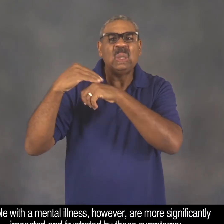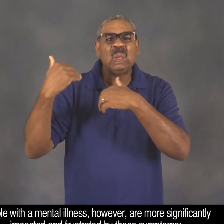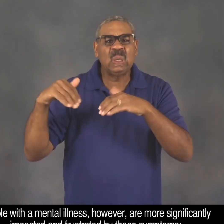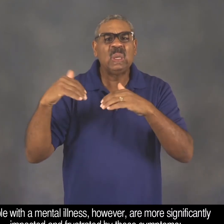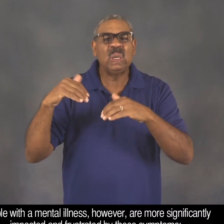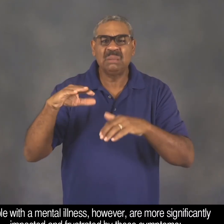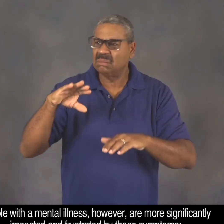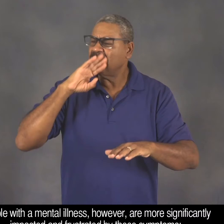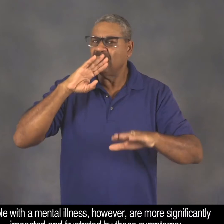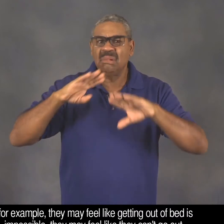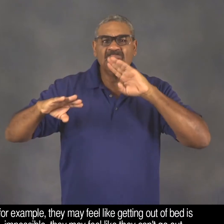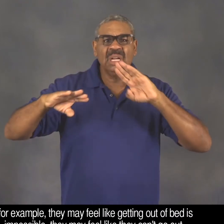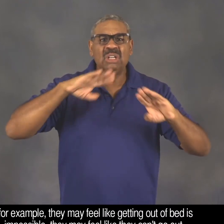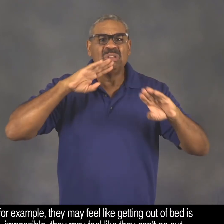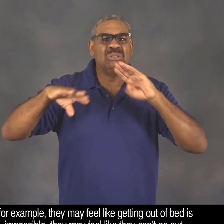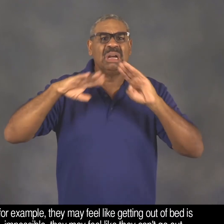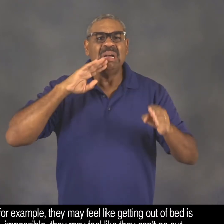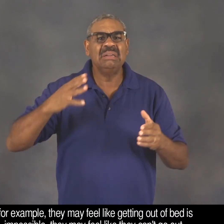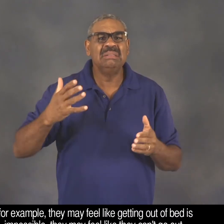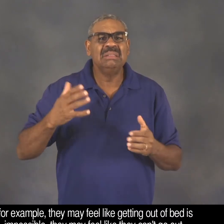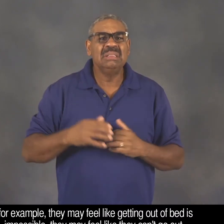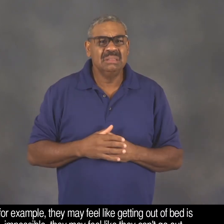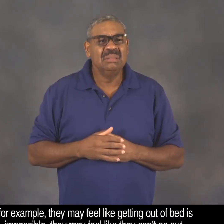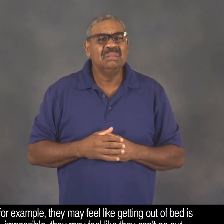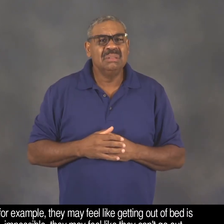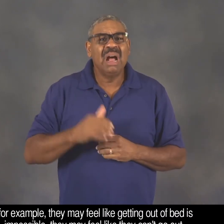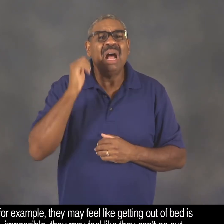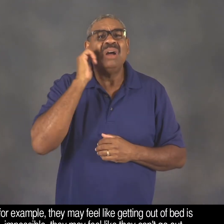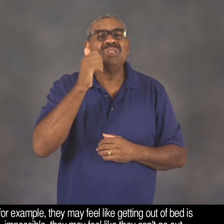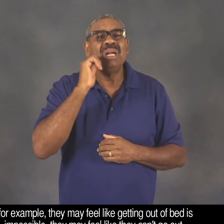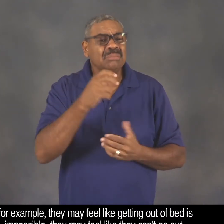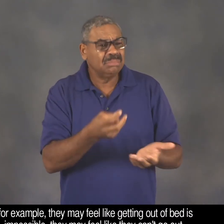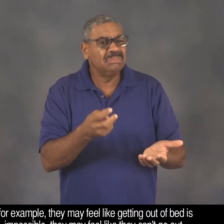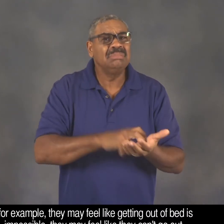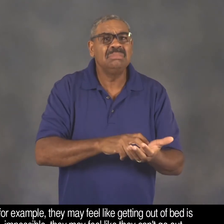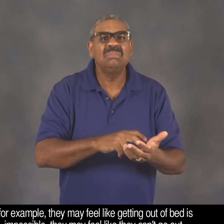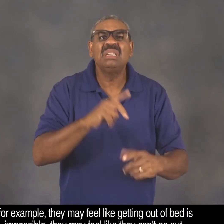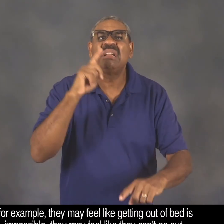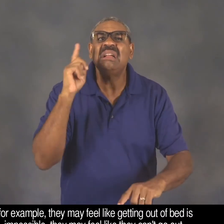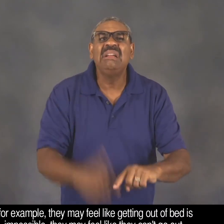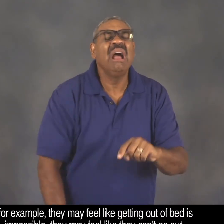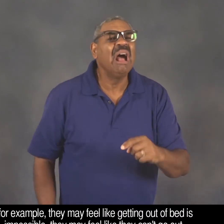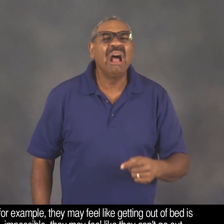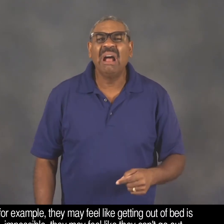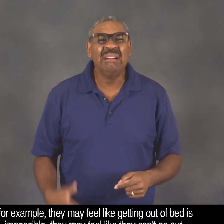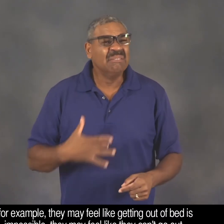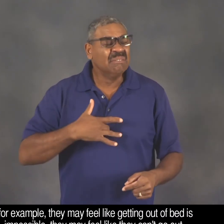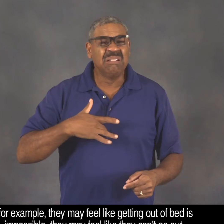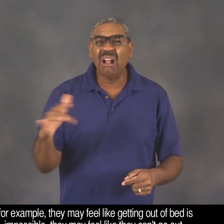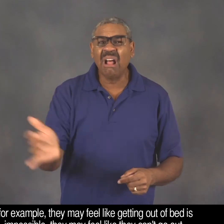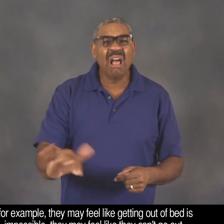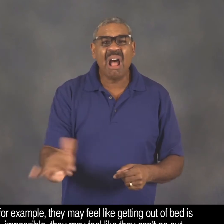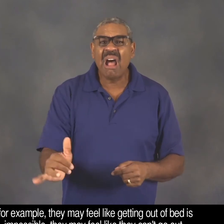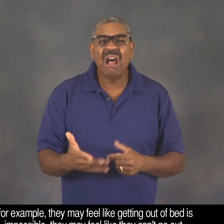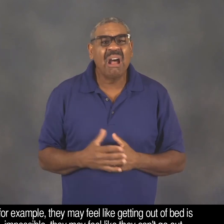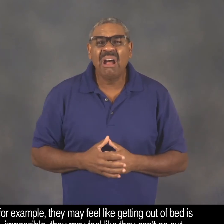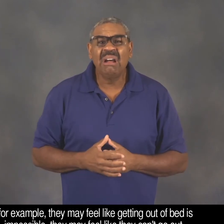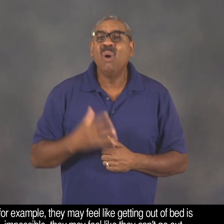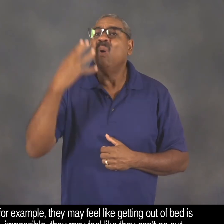these symptoms. For example, they may feel like getting out of bed is impossible. They may feel like they can't go